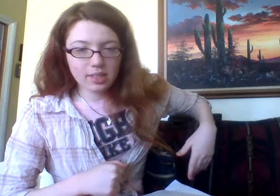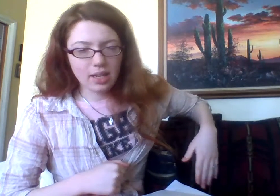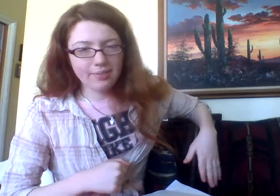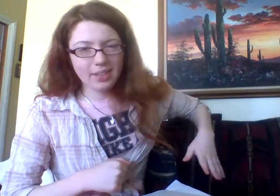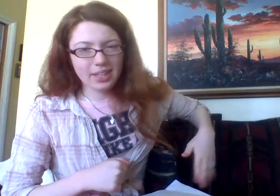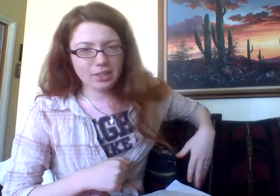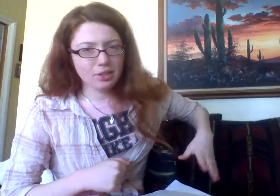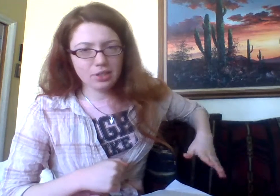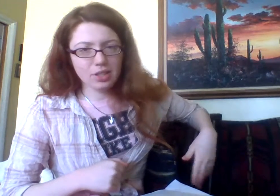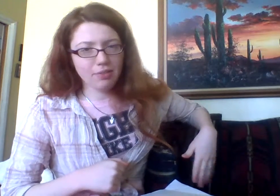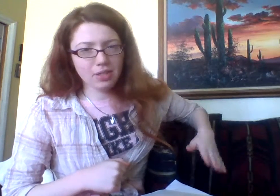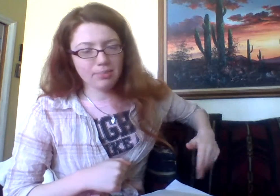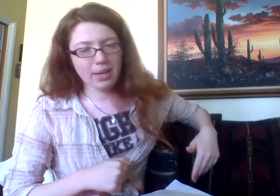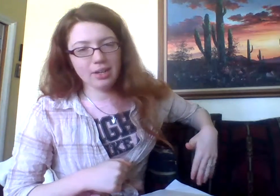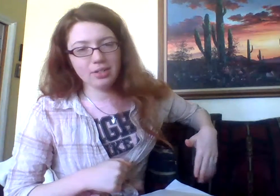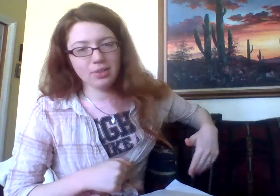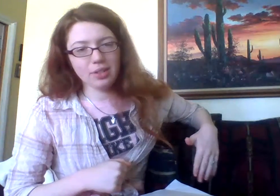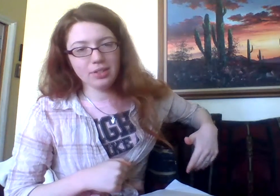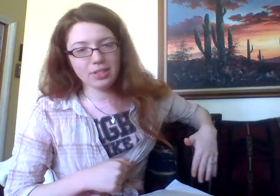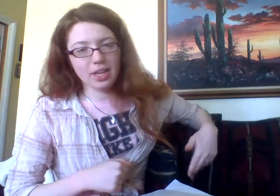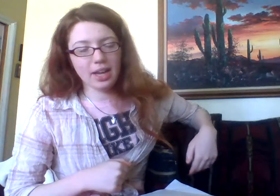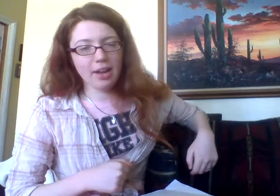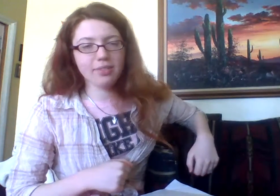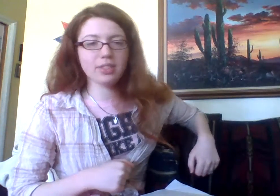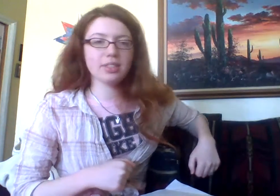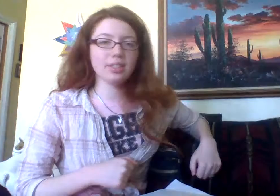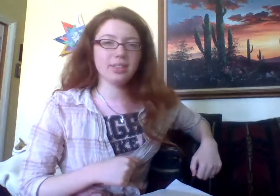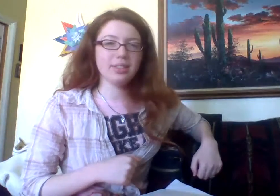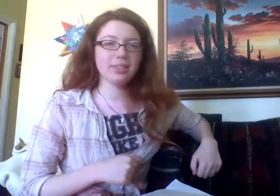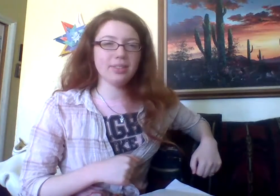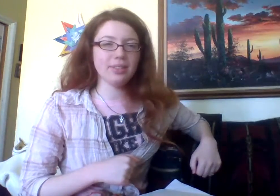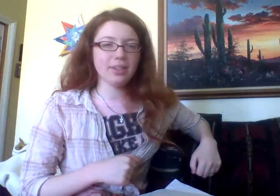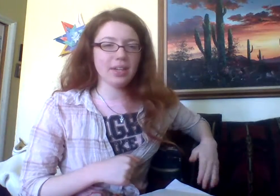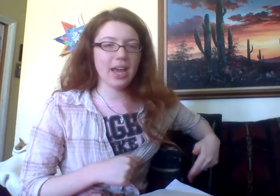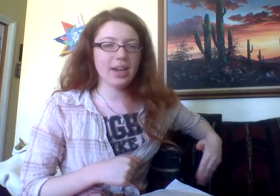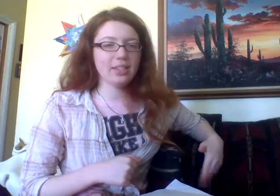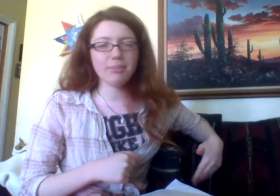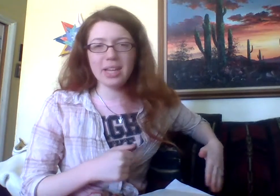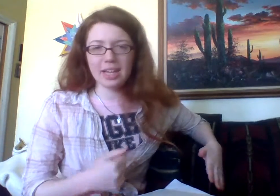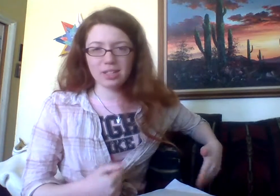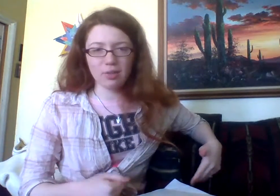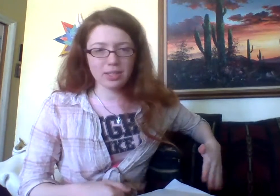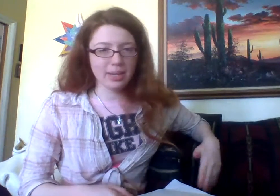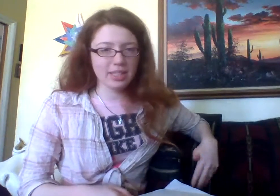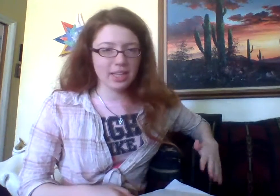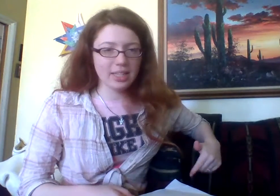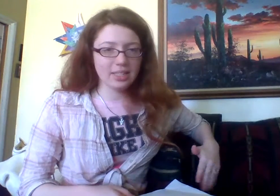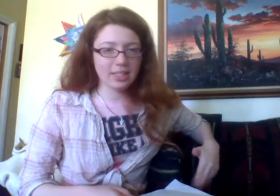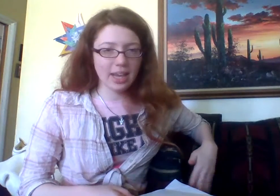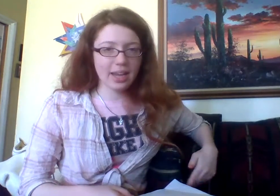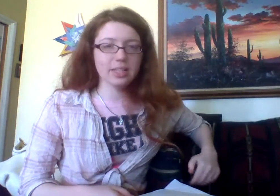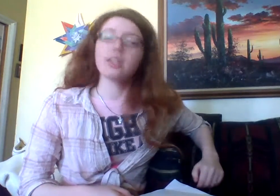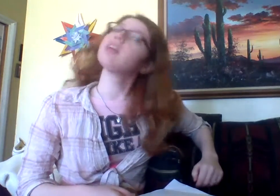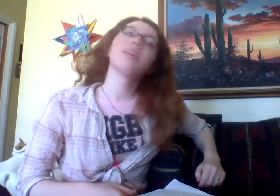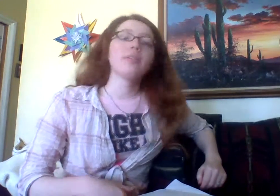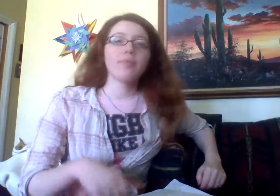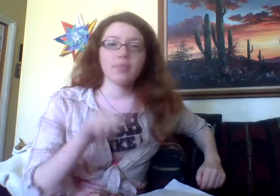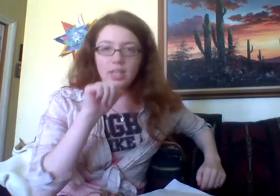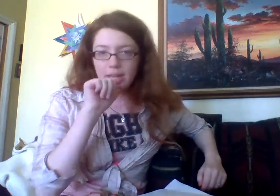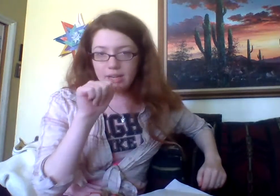I feel like it's just self-explanatory. You just kind of have to look at it. To me, it's always made sense, yet and